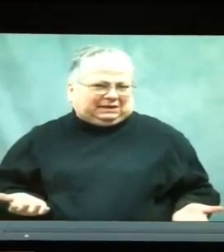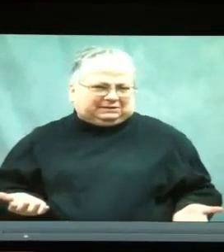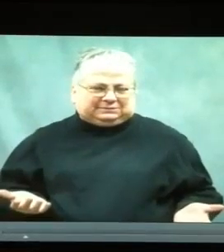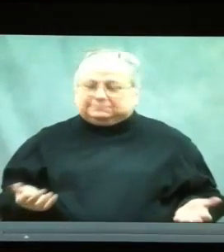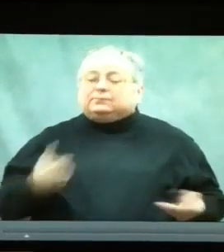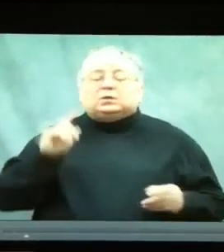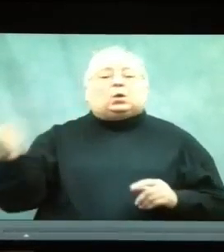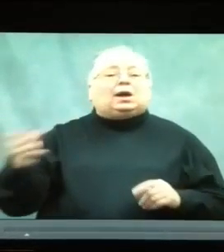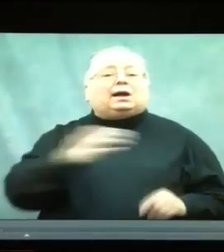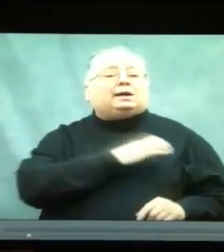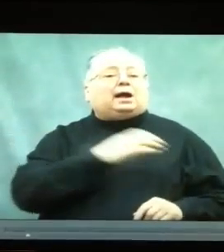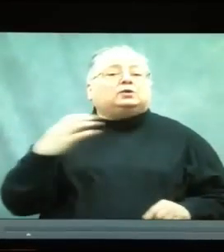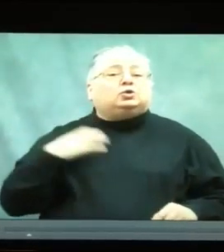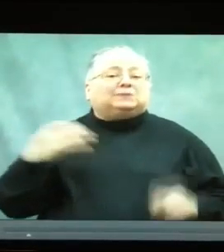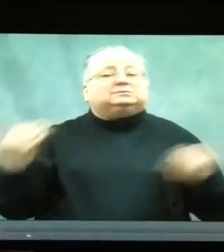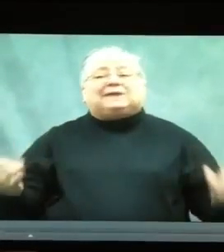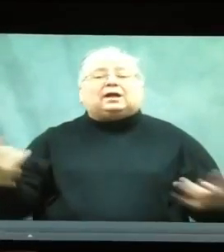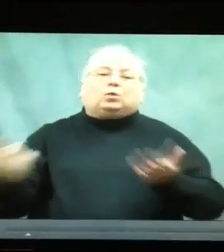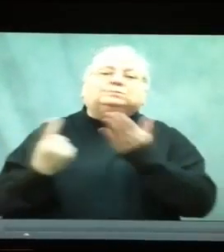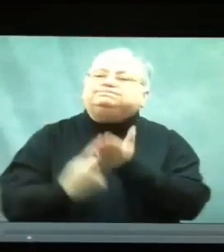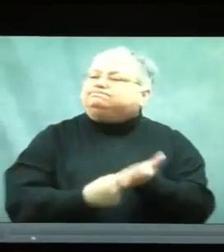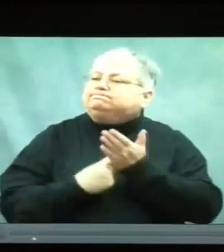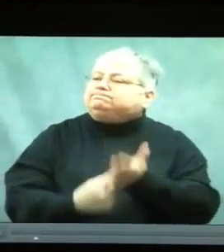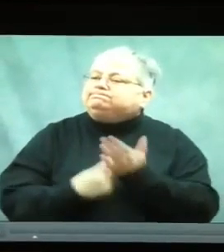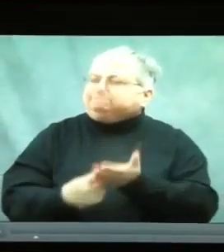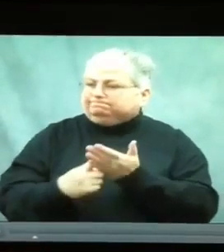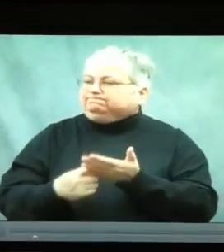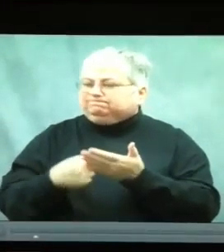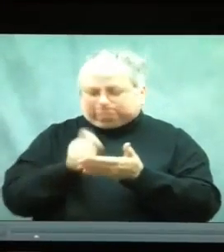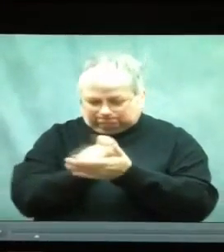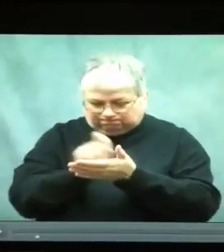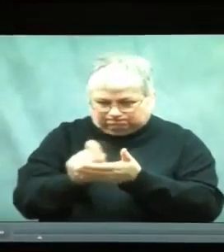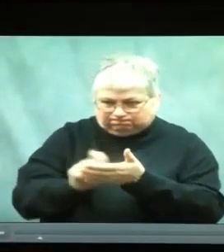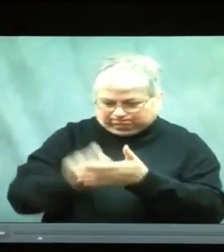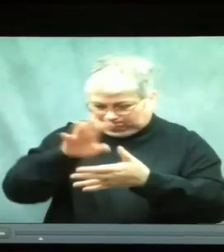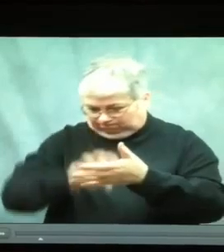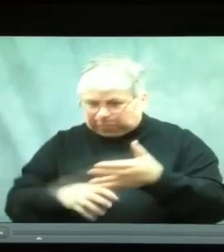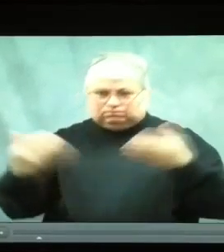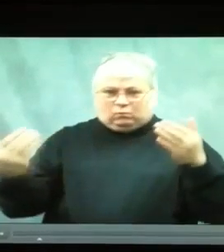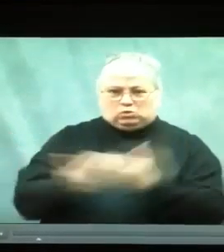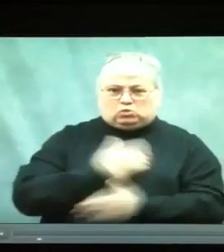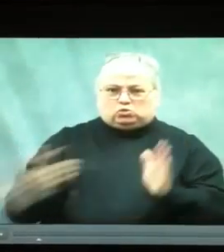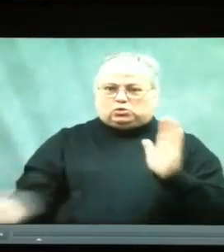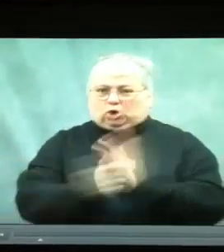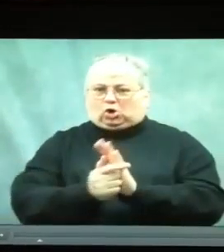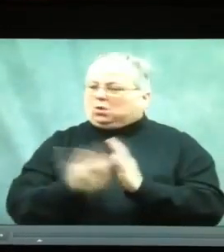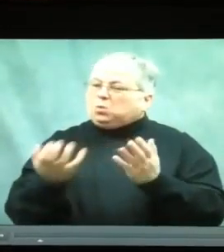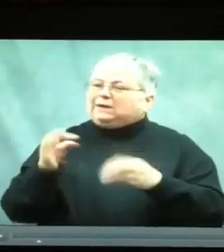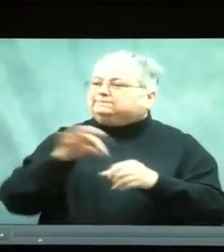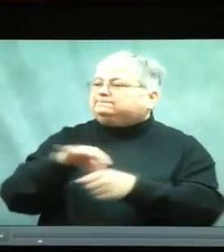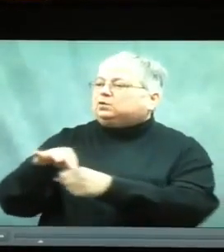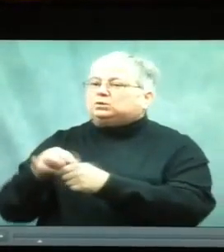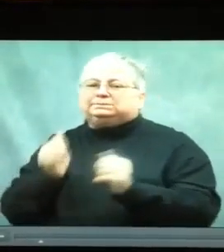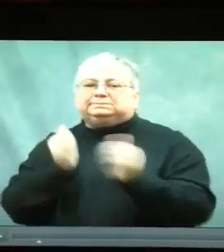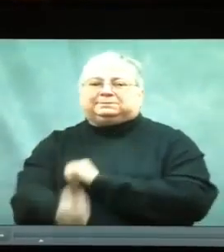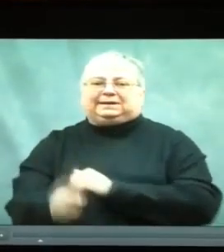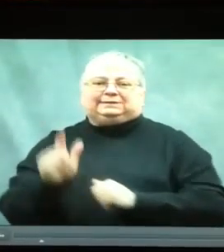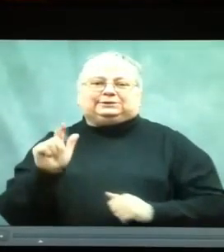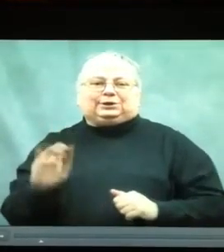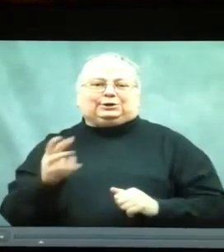So, what is this all about? Well, the Congress has been discussing creating a new law that obviously,